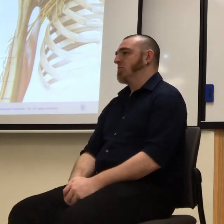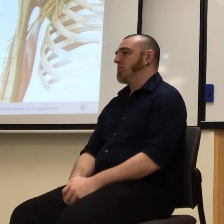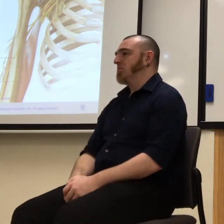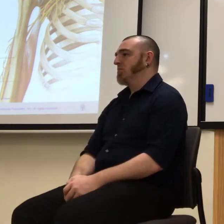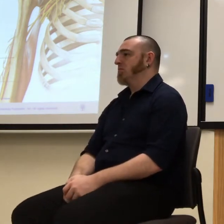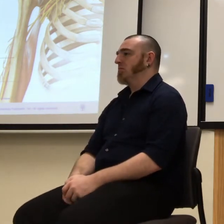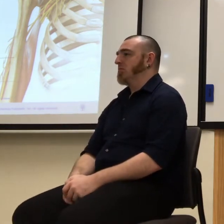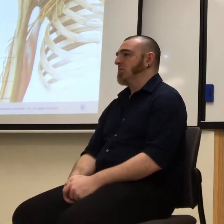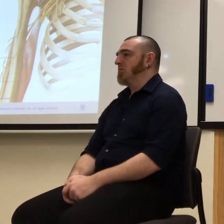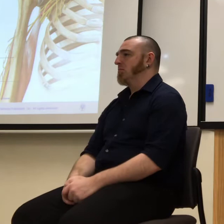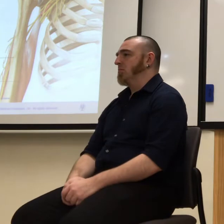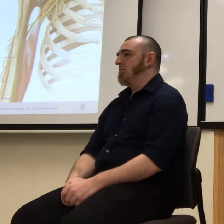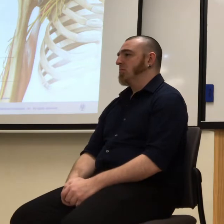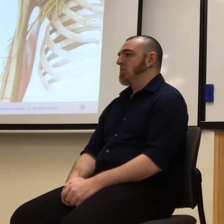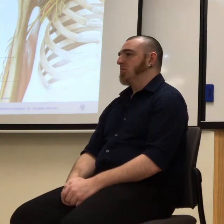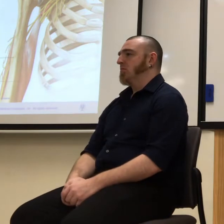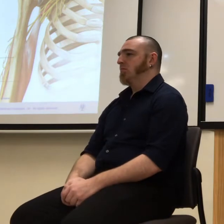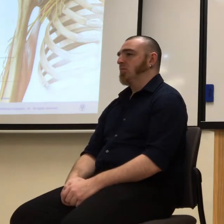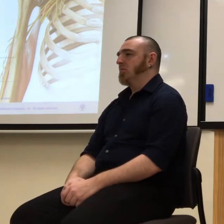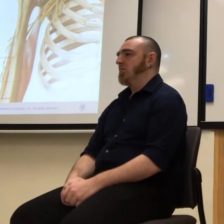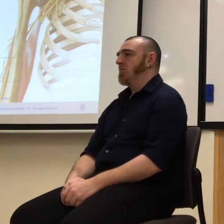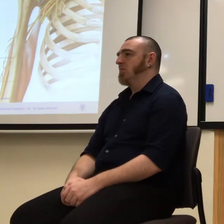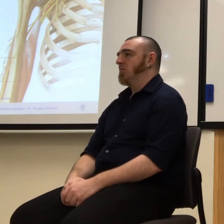quadrangular. I don't want to go too fast.